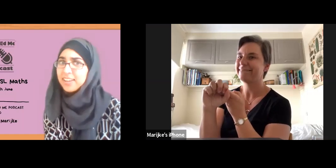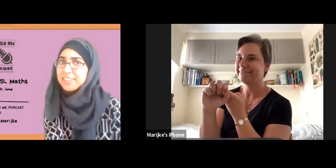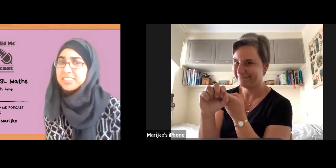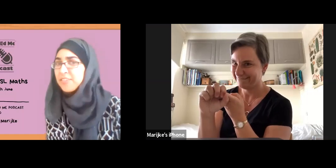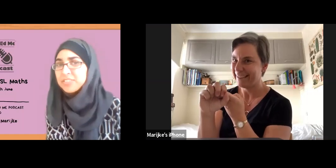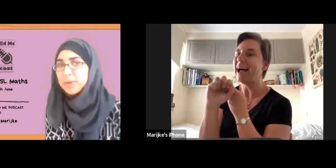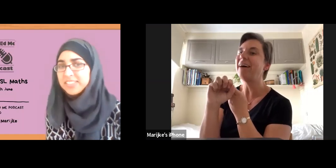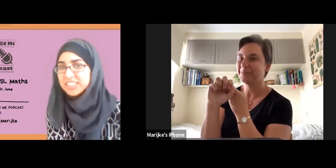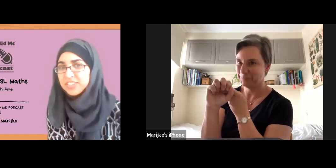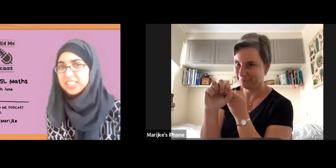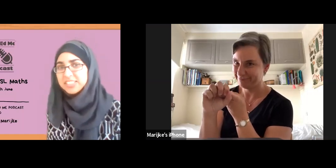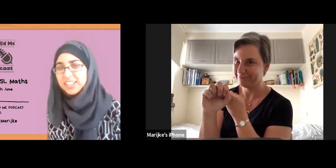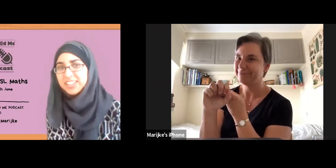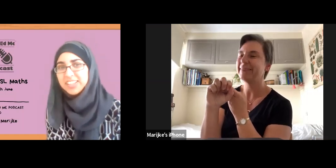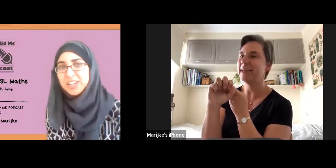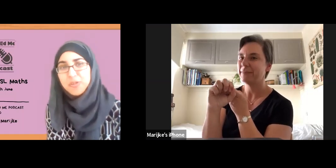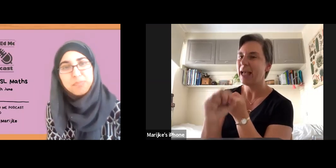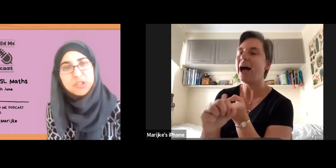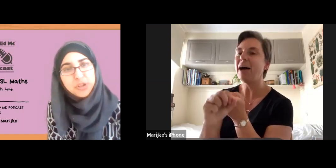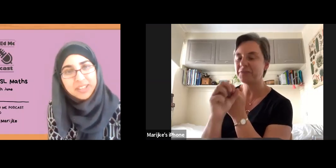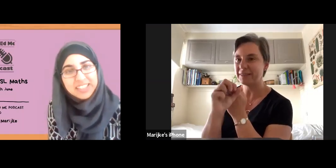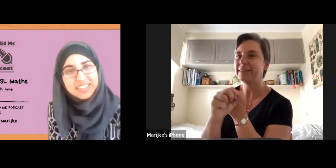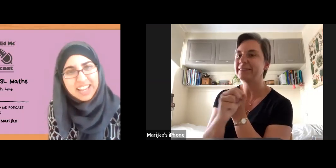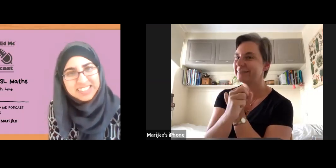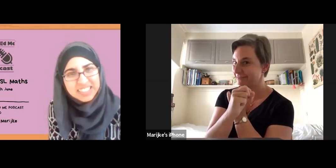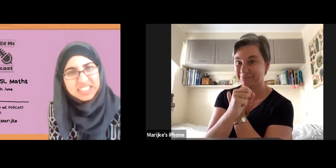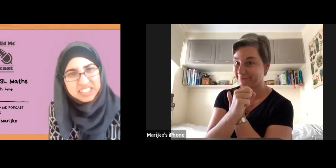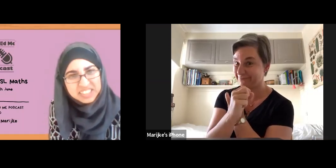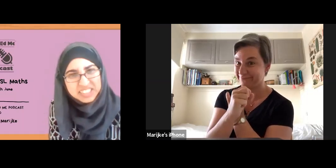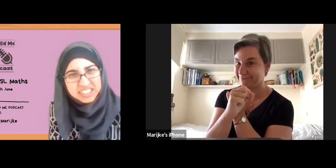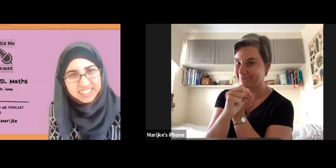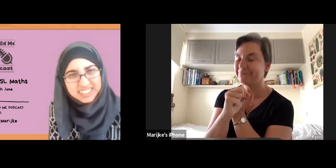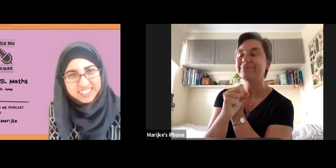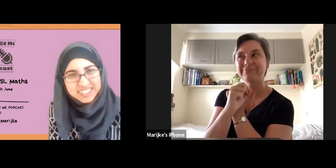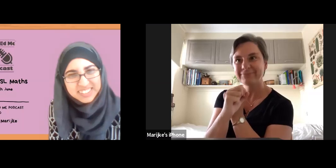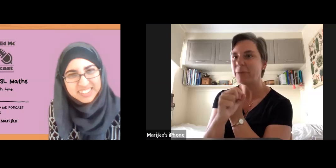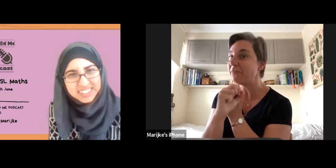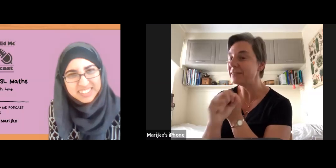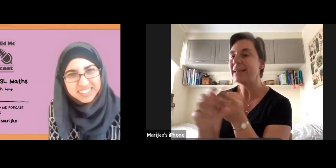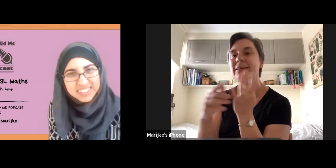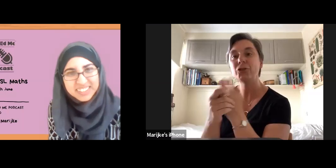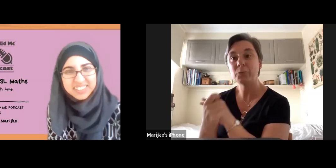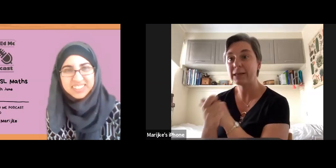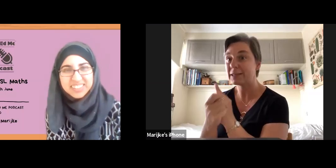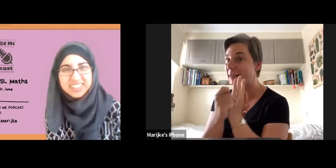because I've never worked as a cover teacher. Yeah. But surely they need consistency. But after then, that you should bring in a supply